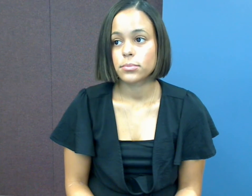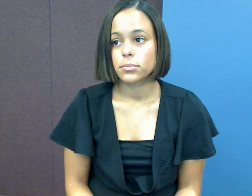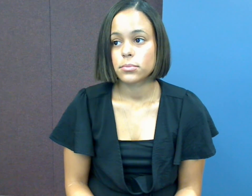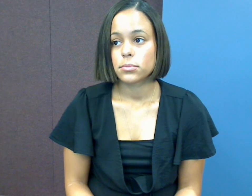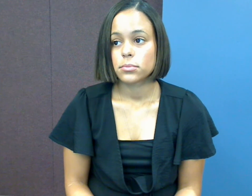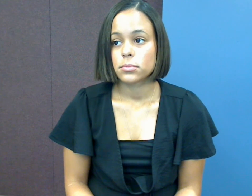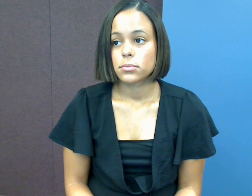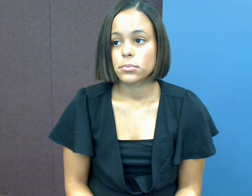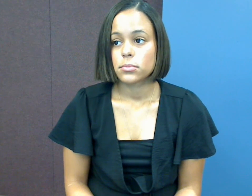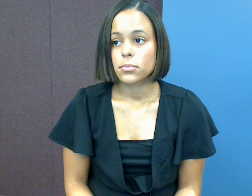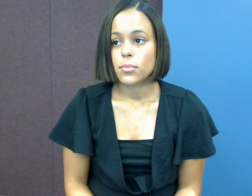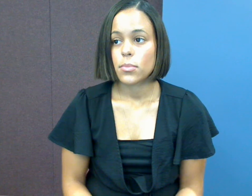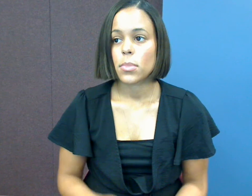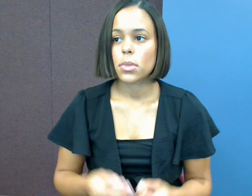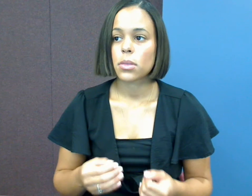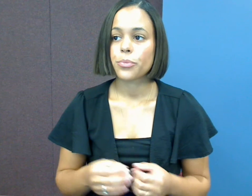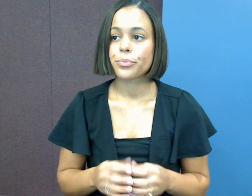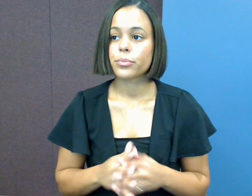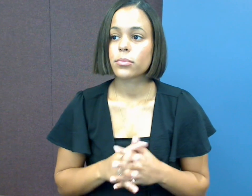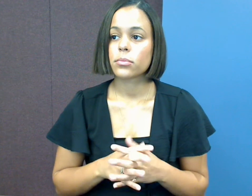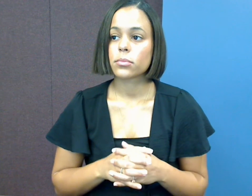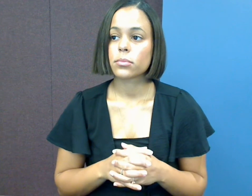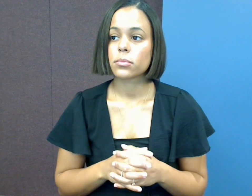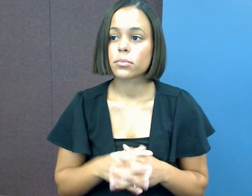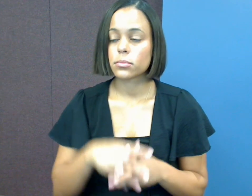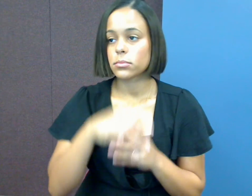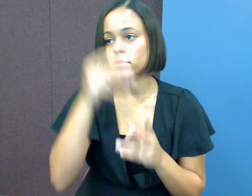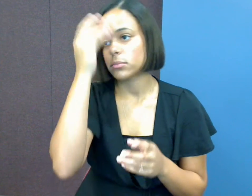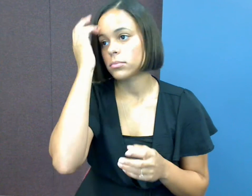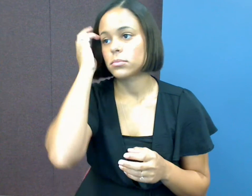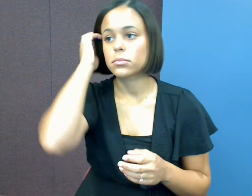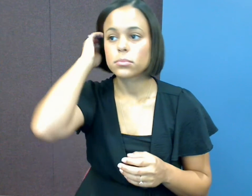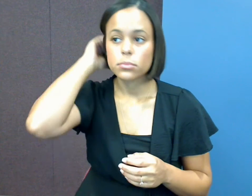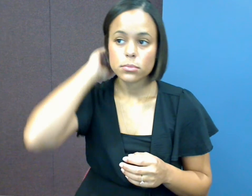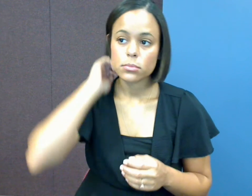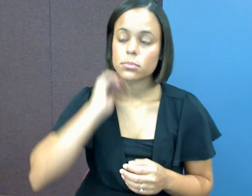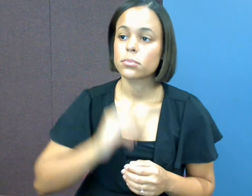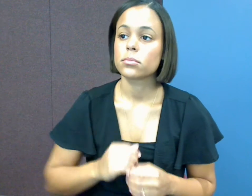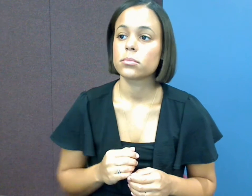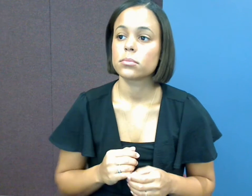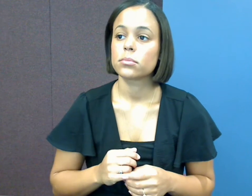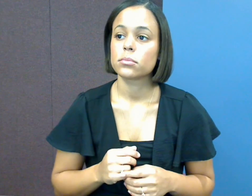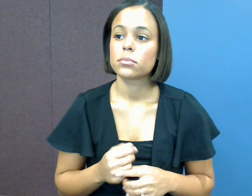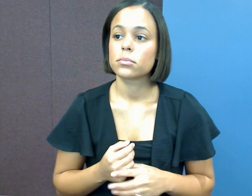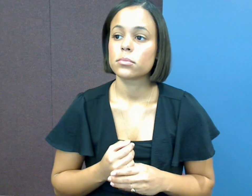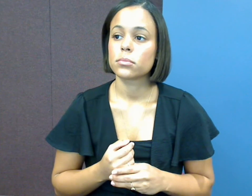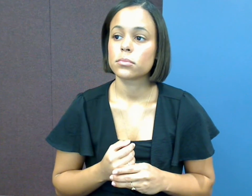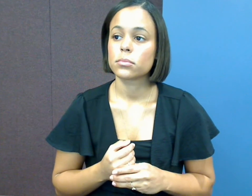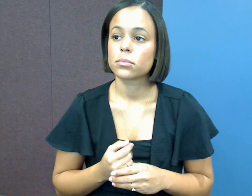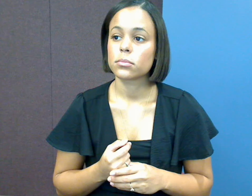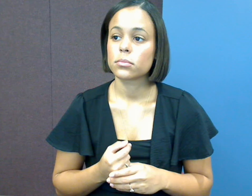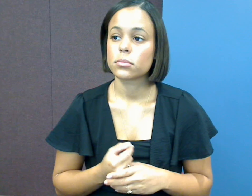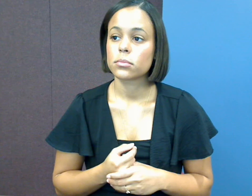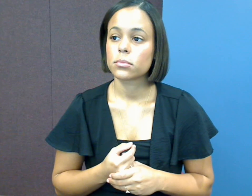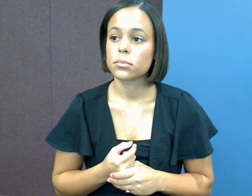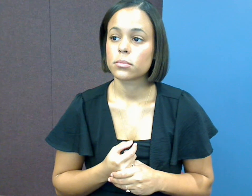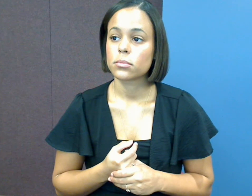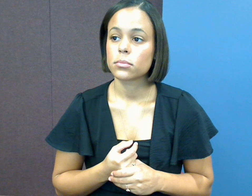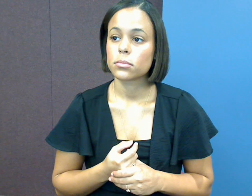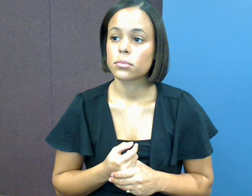with us, with the admissions and records office, or the registrar's office at their college or university, What they would let us know that they would